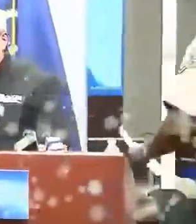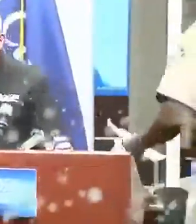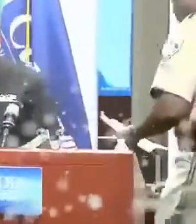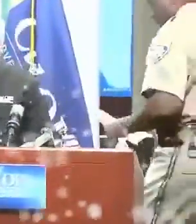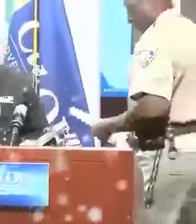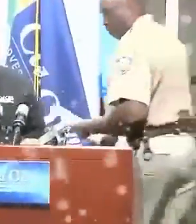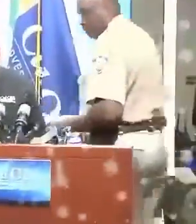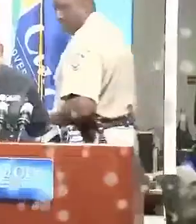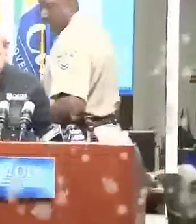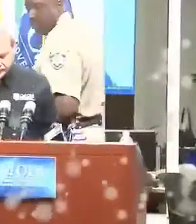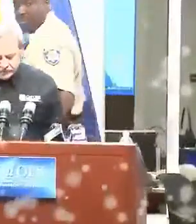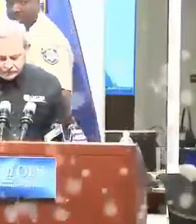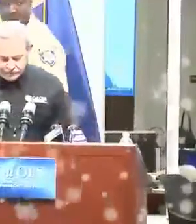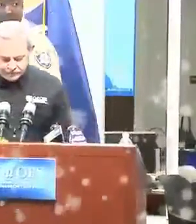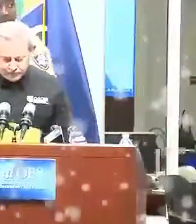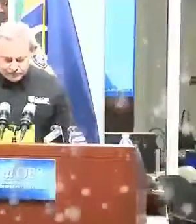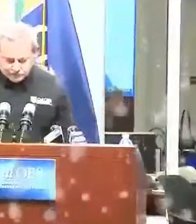right.